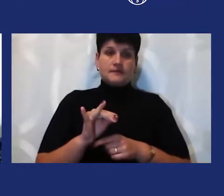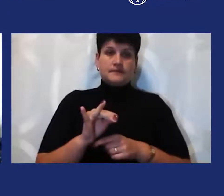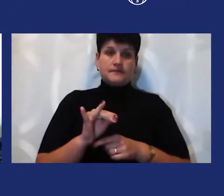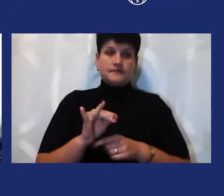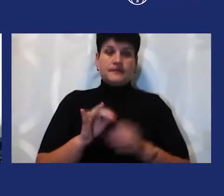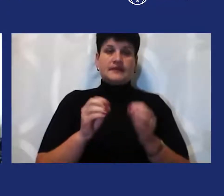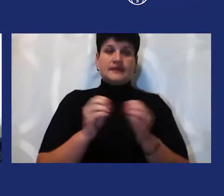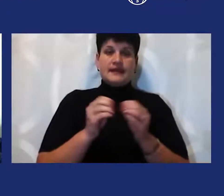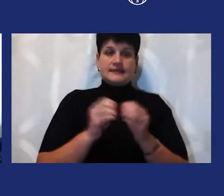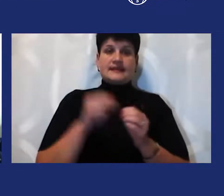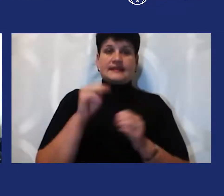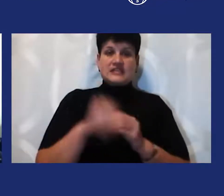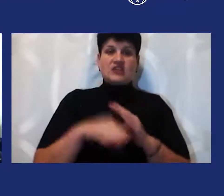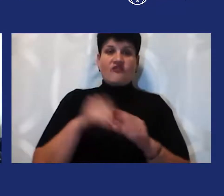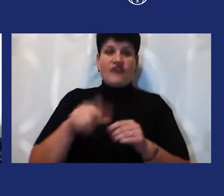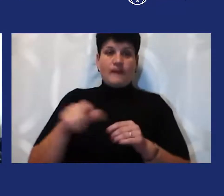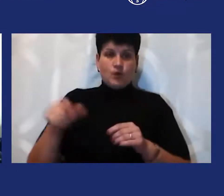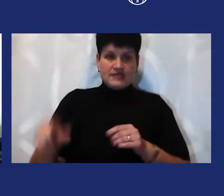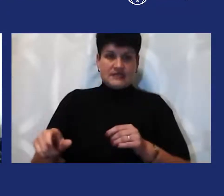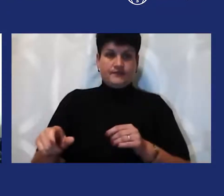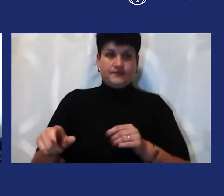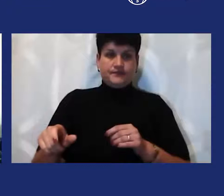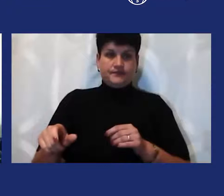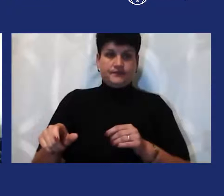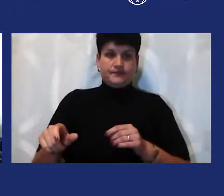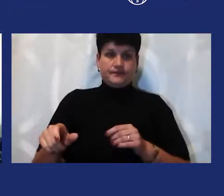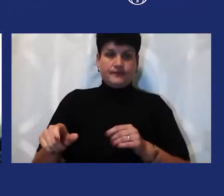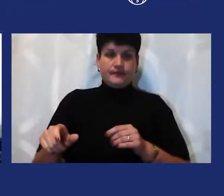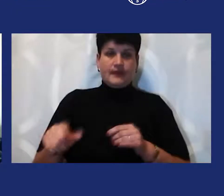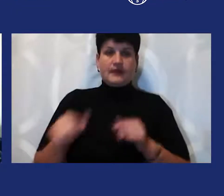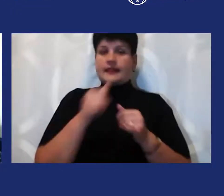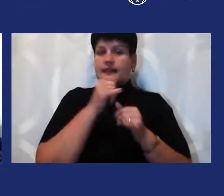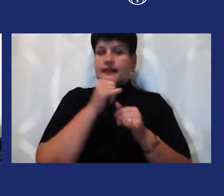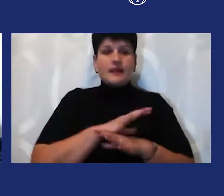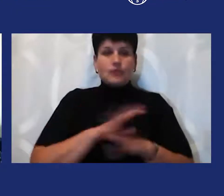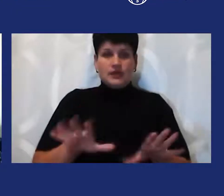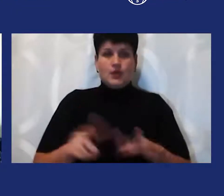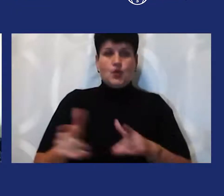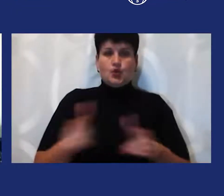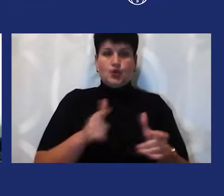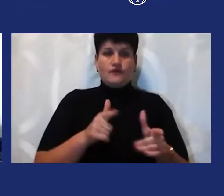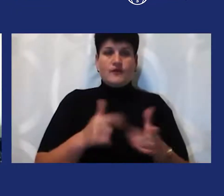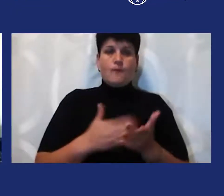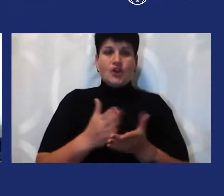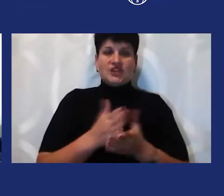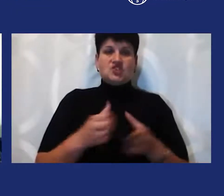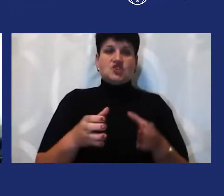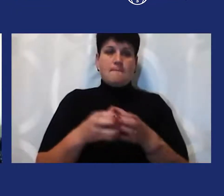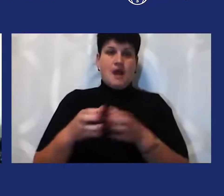legal provisions and the borderline of 10,000